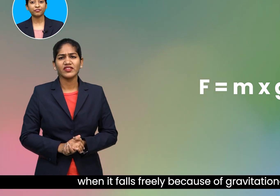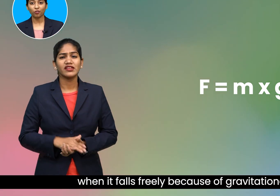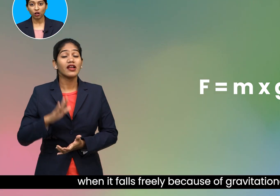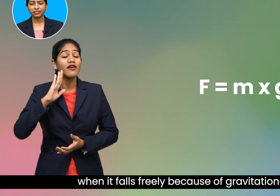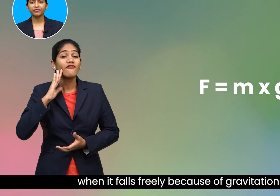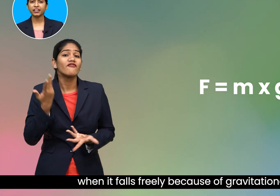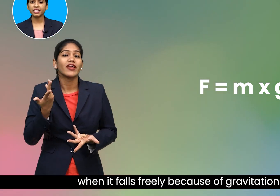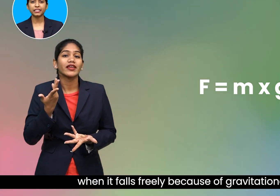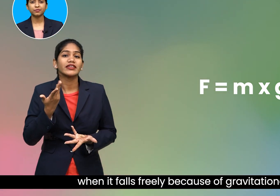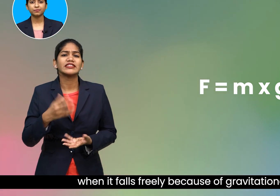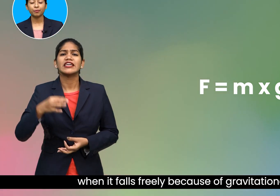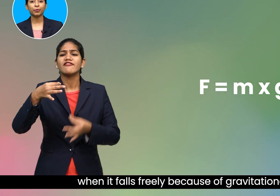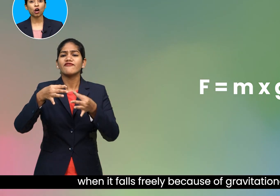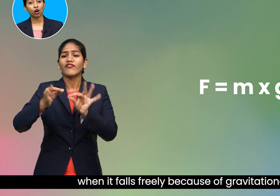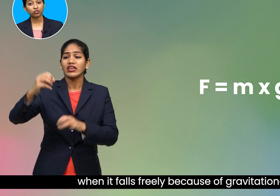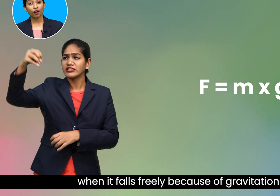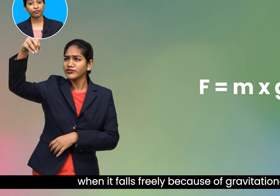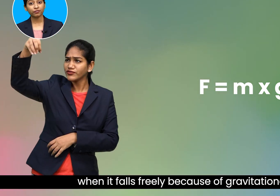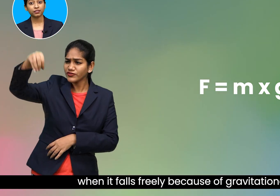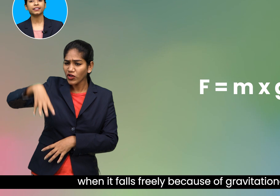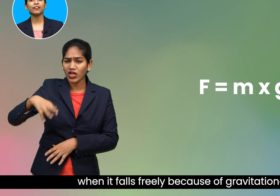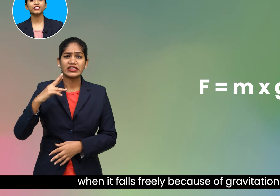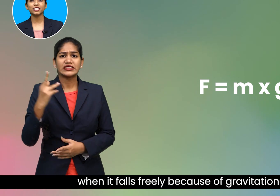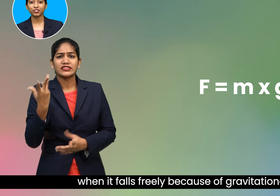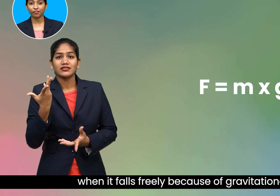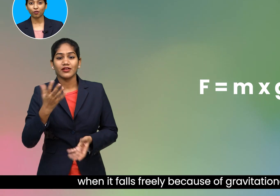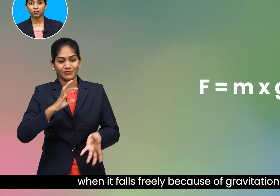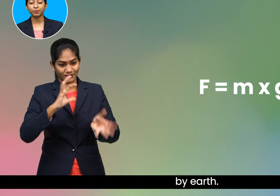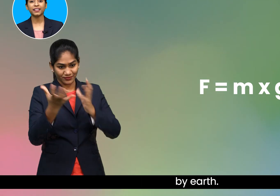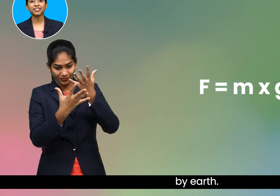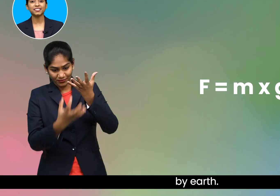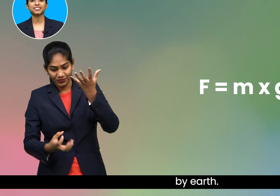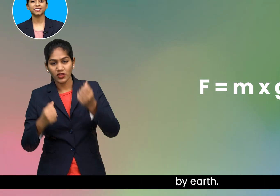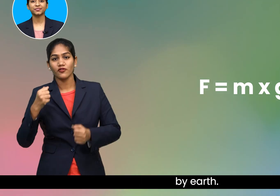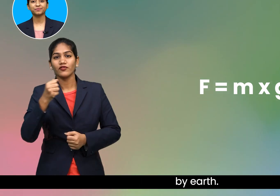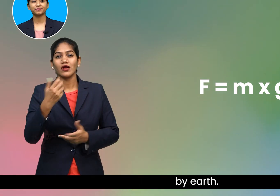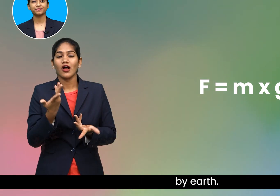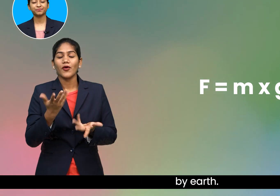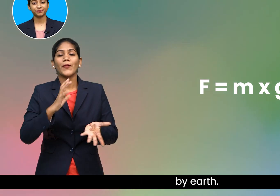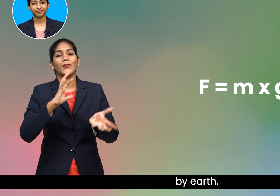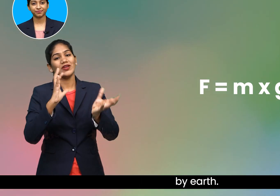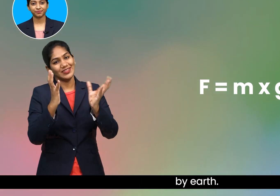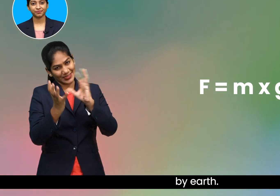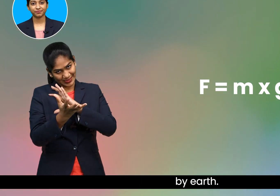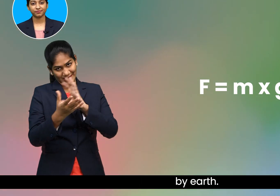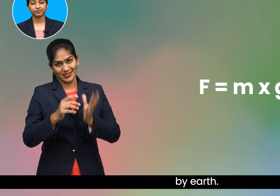when it falls freely because of gravitational force by earth.